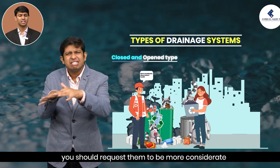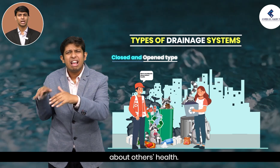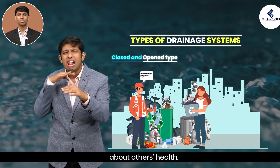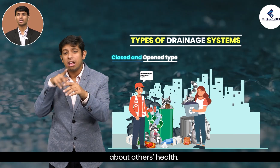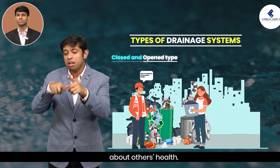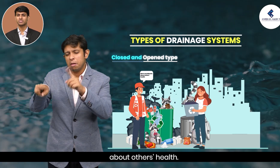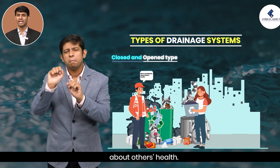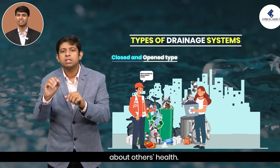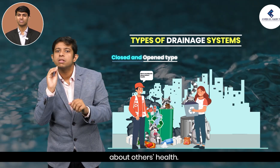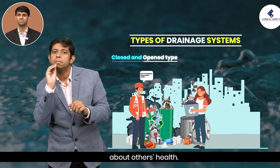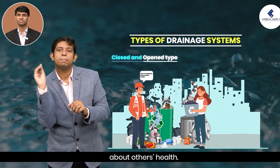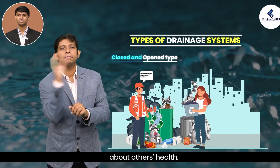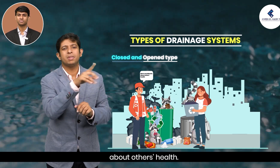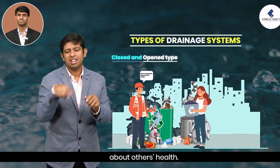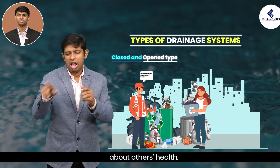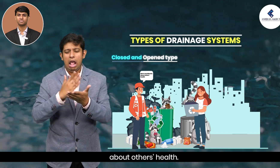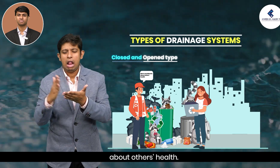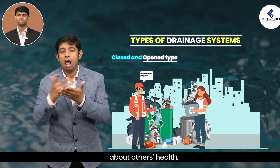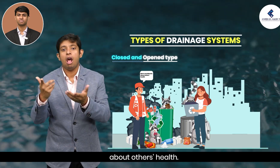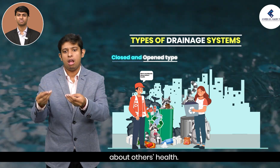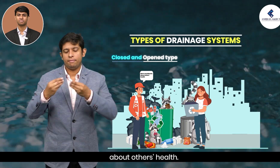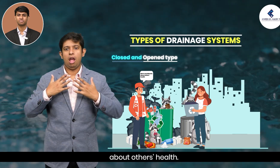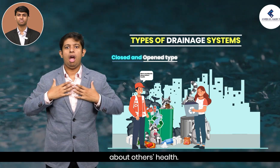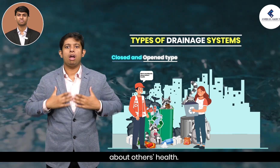considerate about others' health.